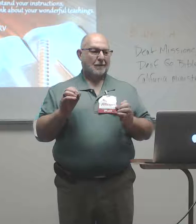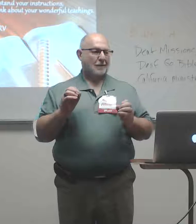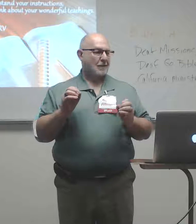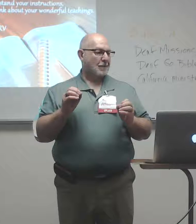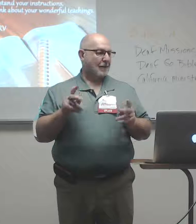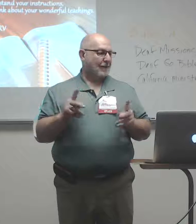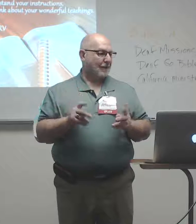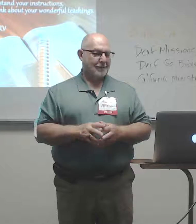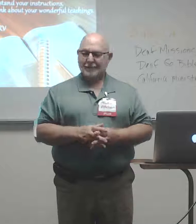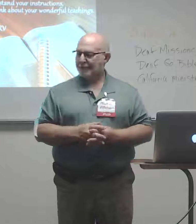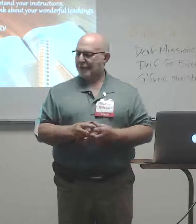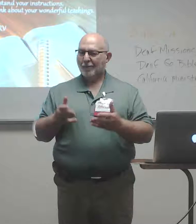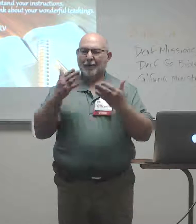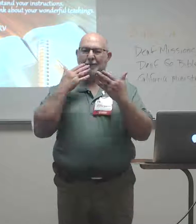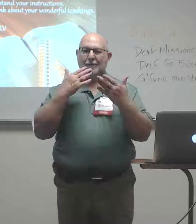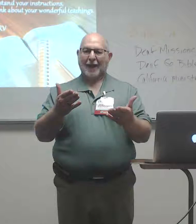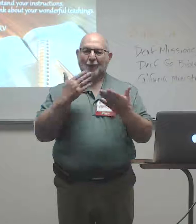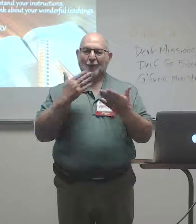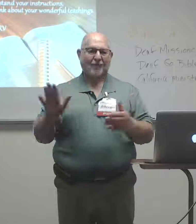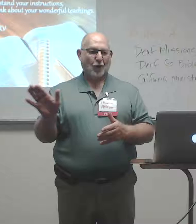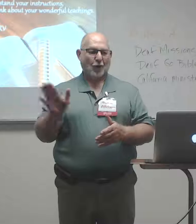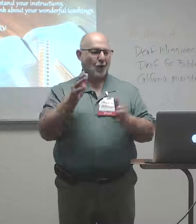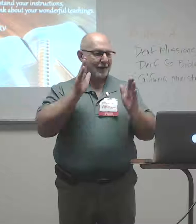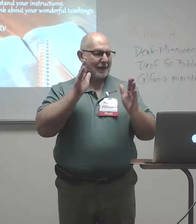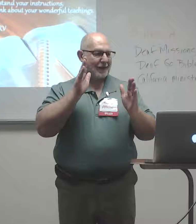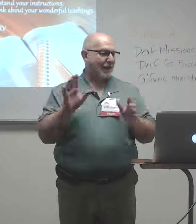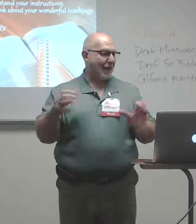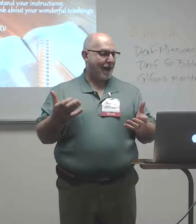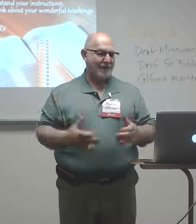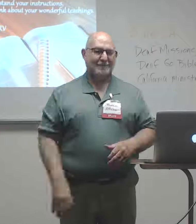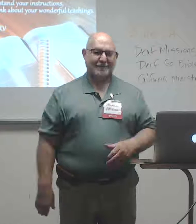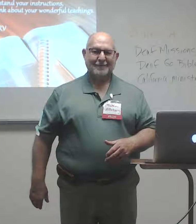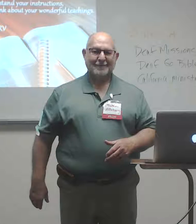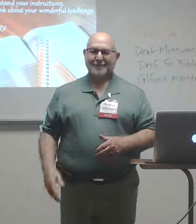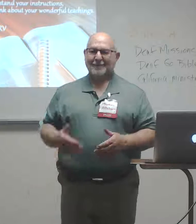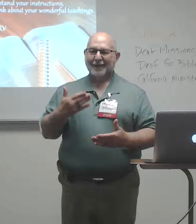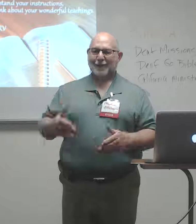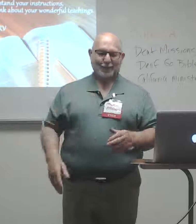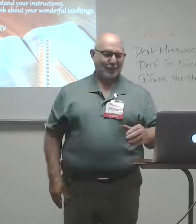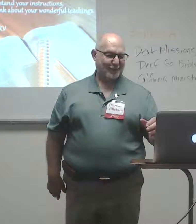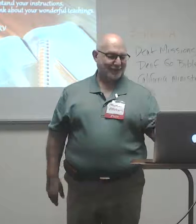Okay. Okay. Thank you for your attention. Thank you. Thank you for your attention in this class.